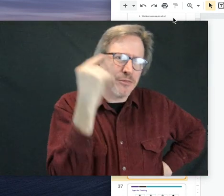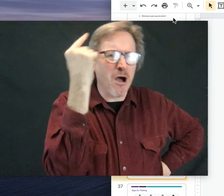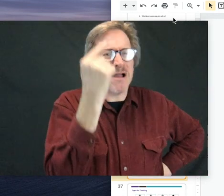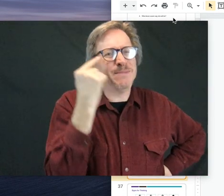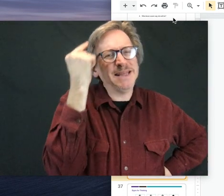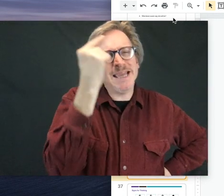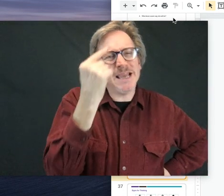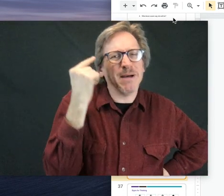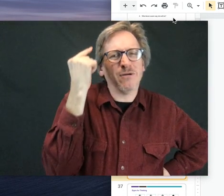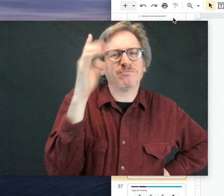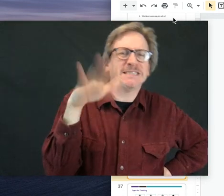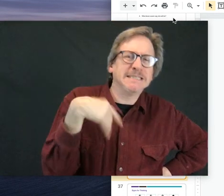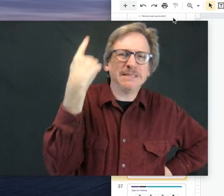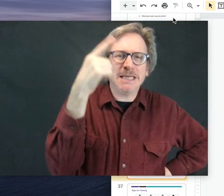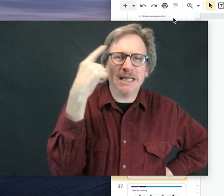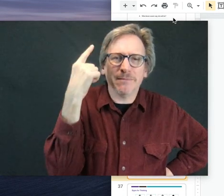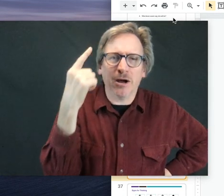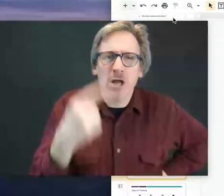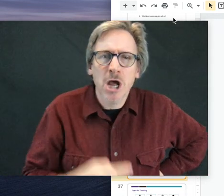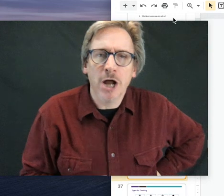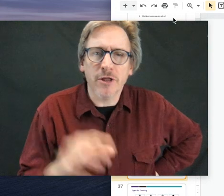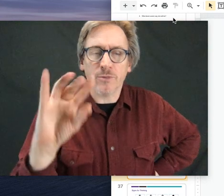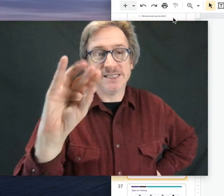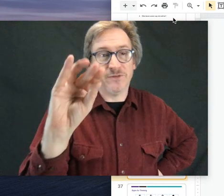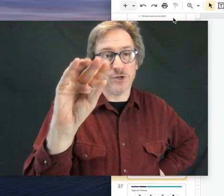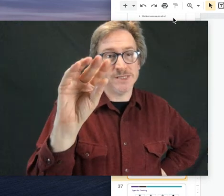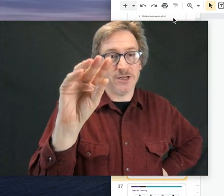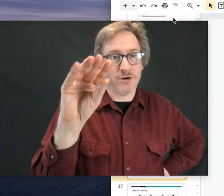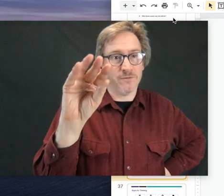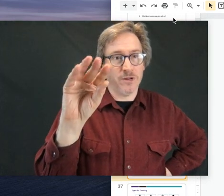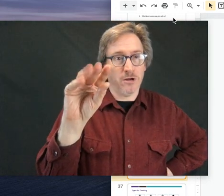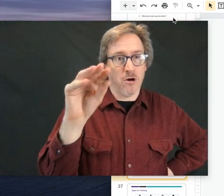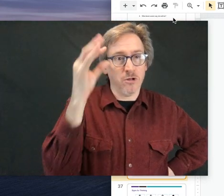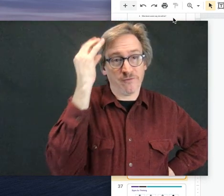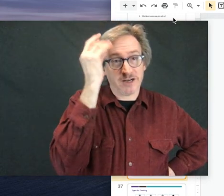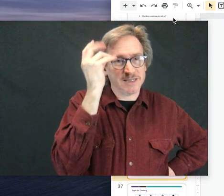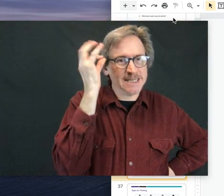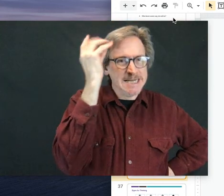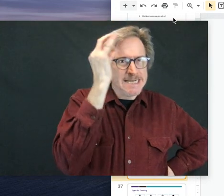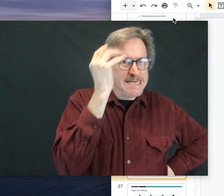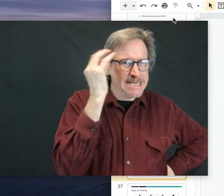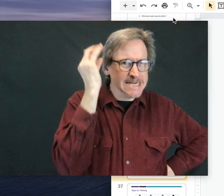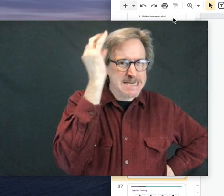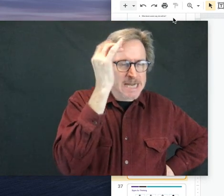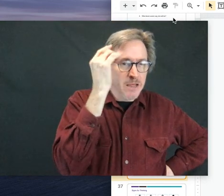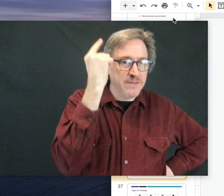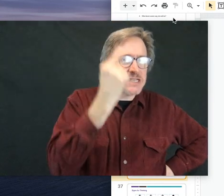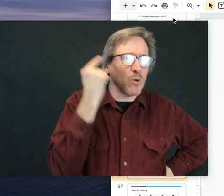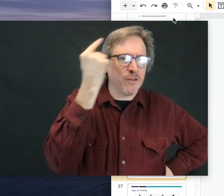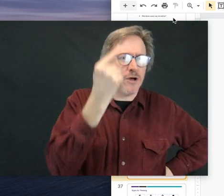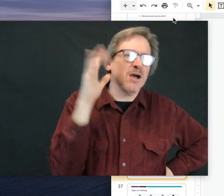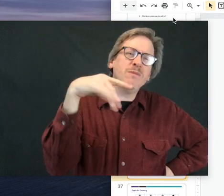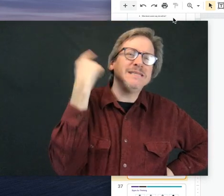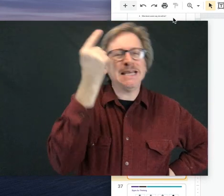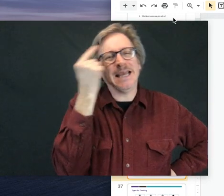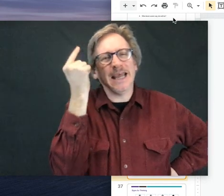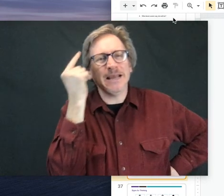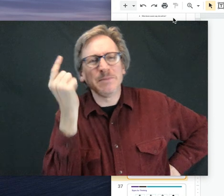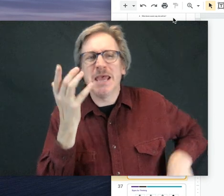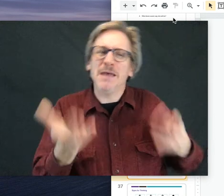single thought. I'm thinking about. Another one is if you're using all your fingers. This is one thought. I